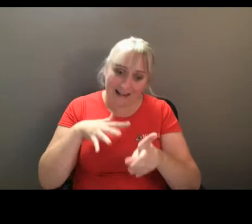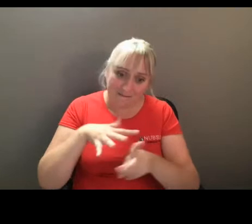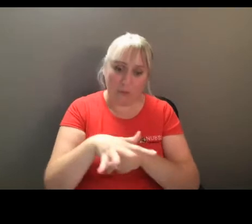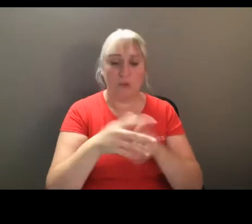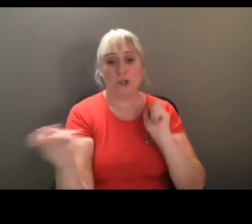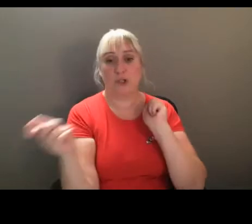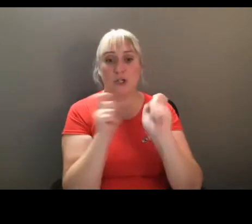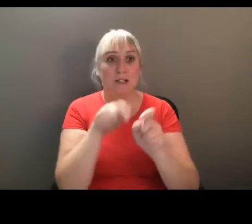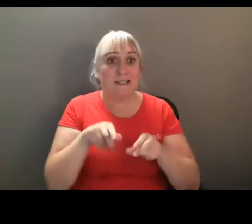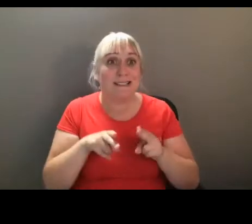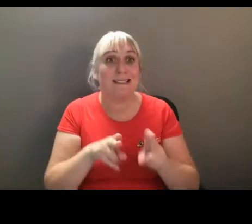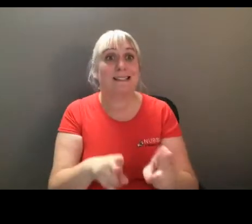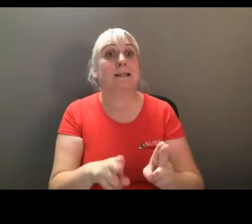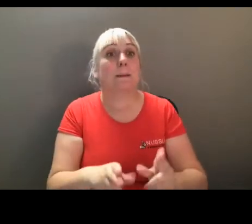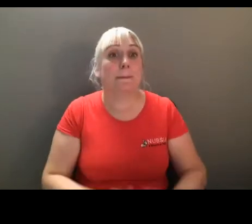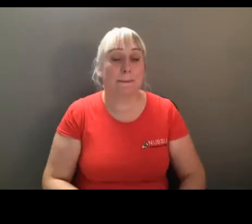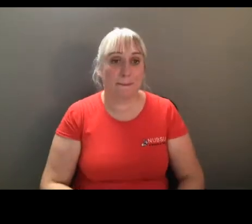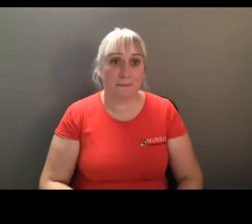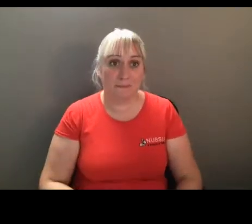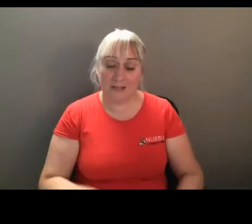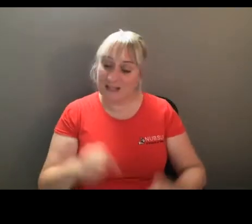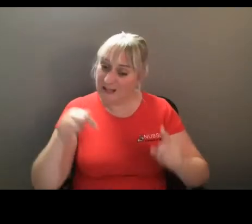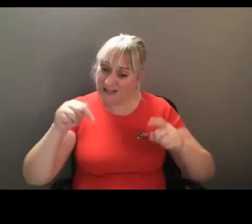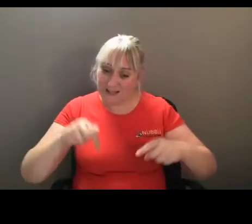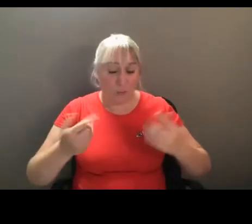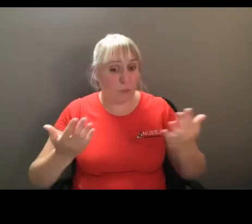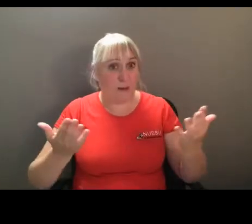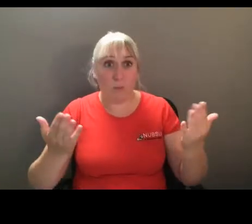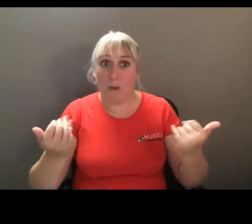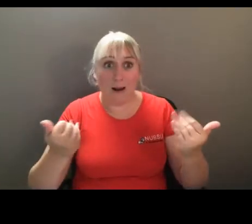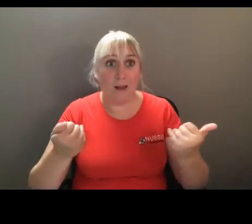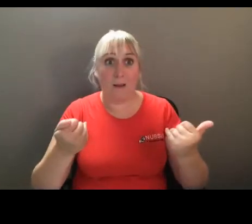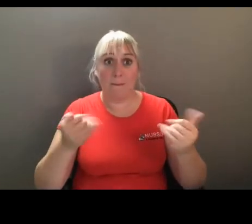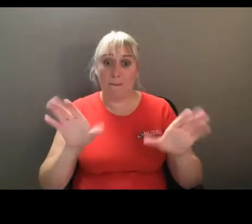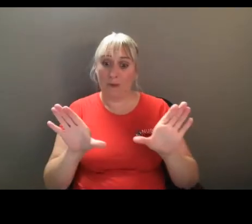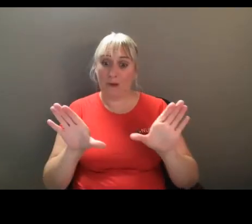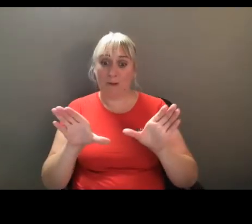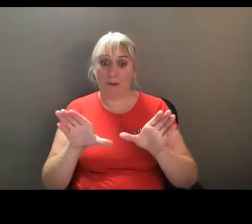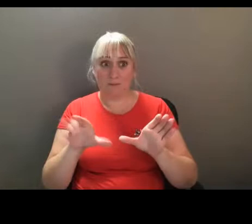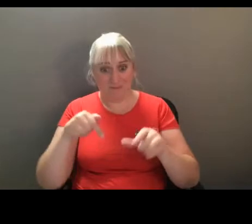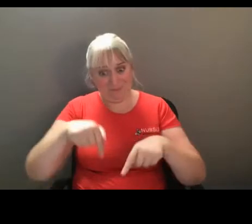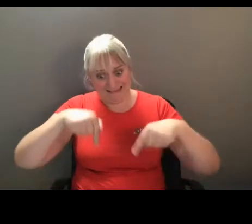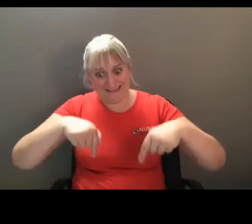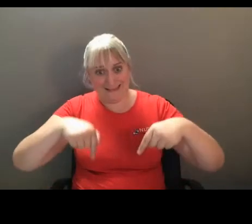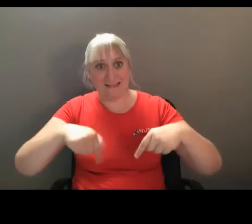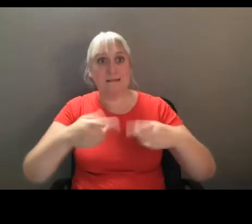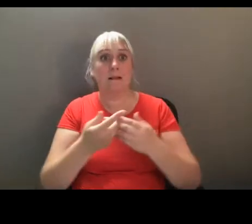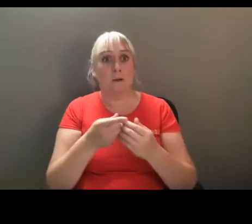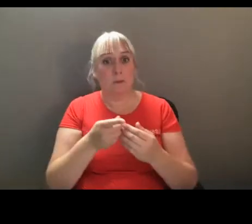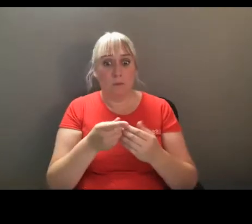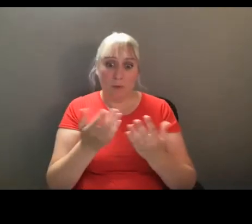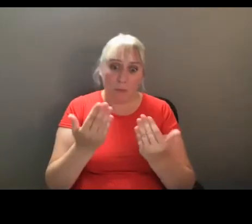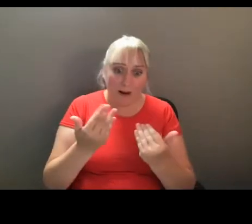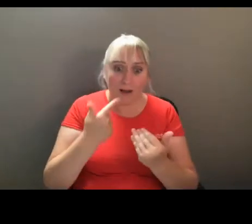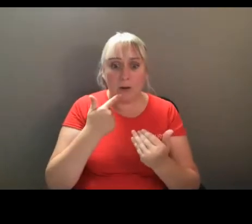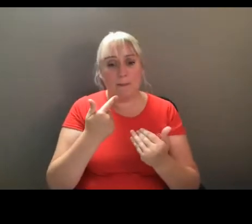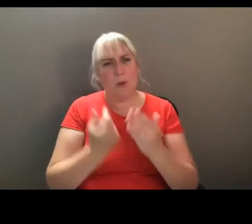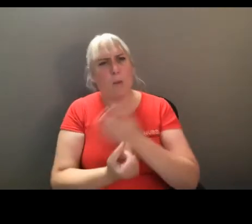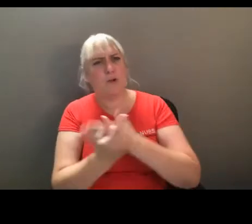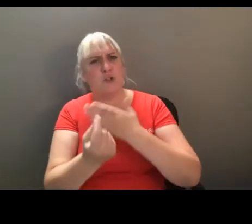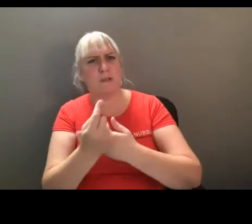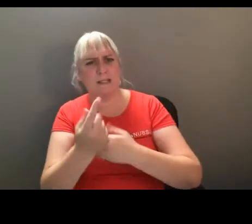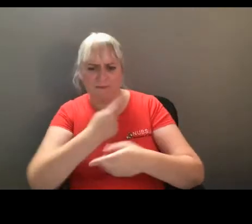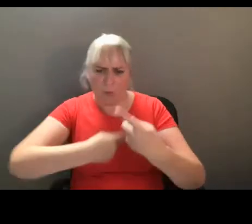welcome the Commission for Social Security. We welcomed the ability to participate and facilitate a